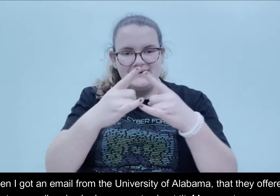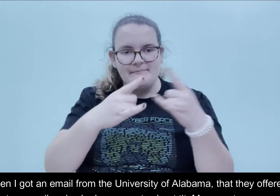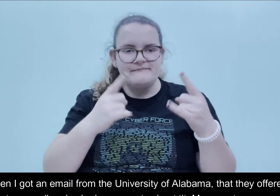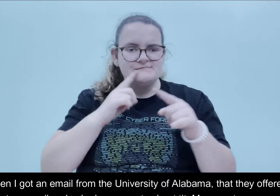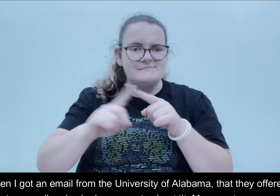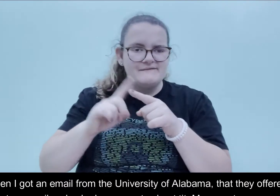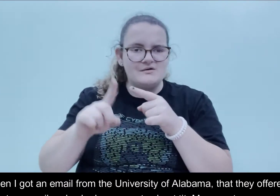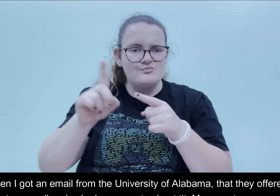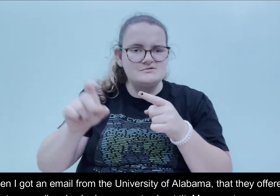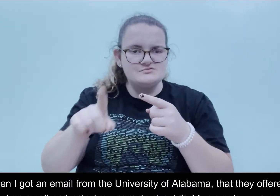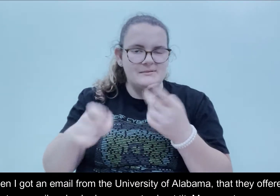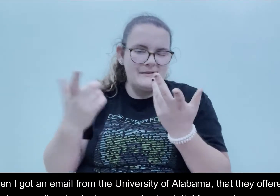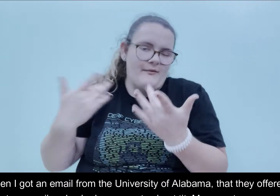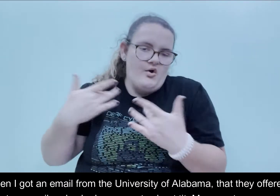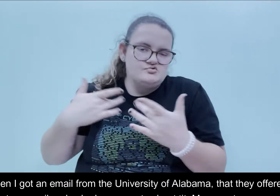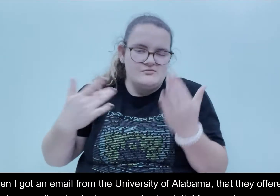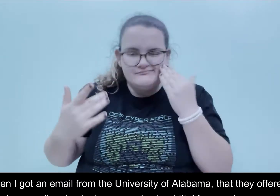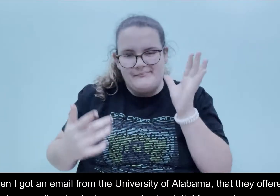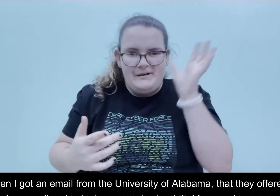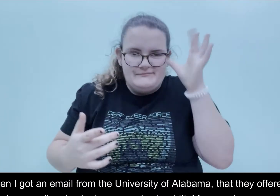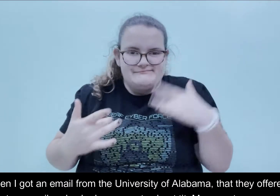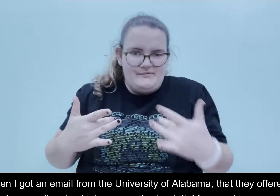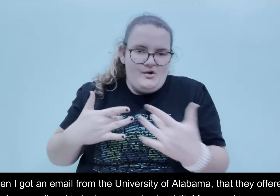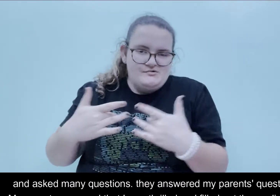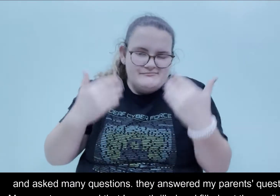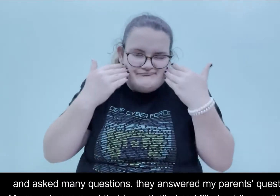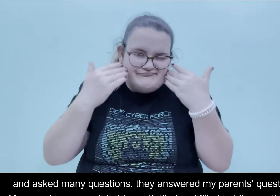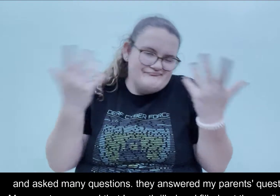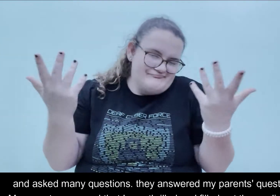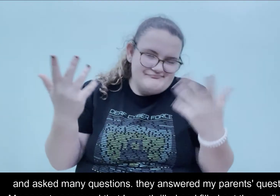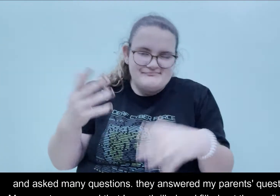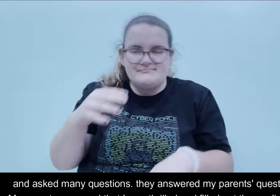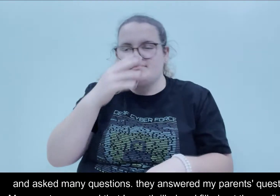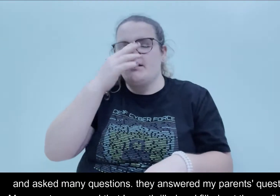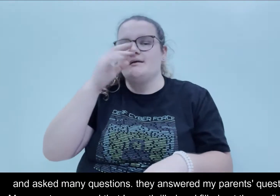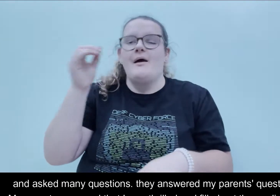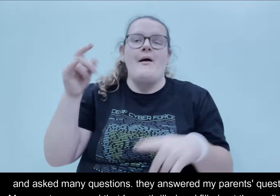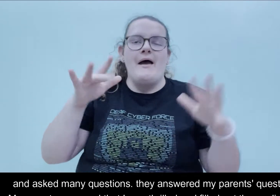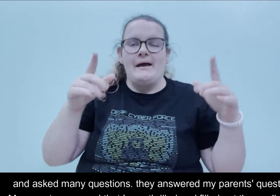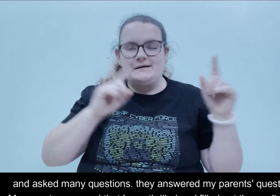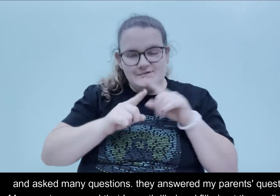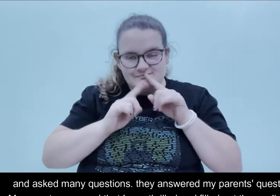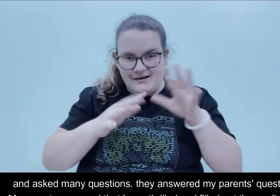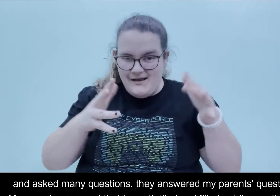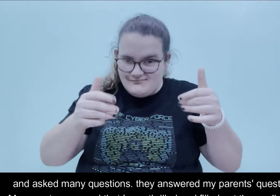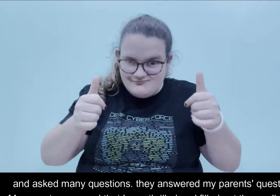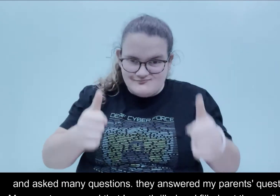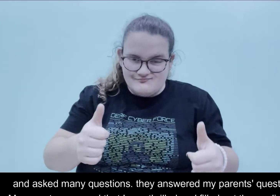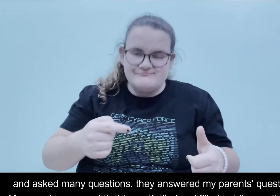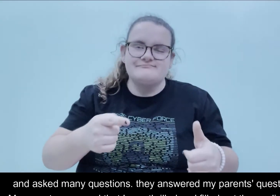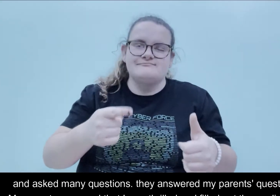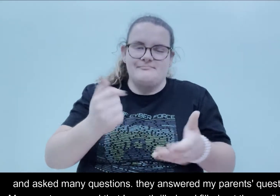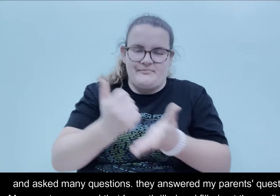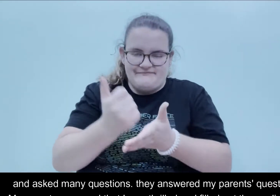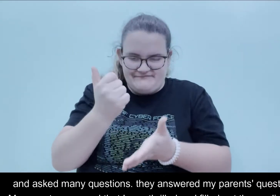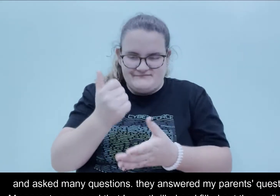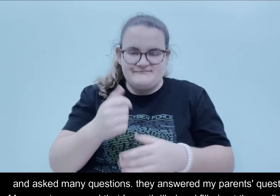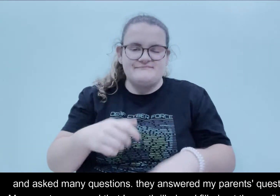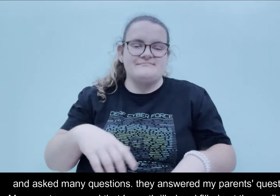talked with my parents and they're like, oh, I don't even know. So they asked a whole bunch of different questions because they're concerned, they're parents.